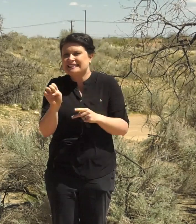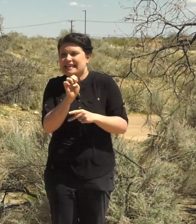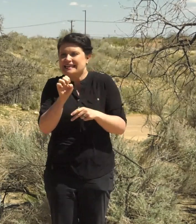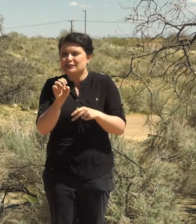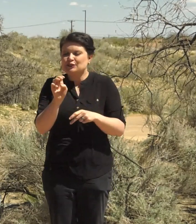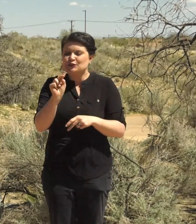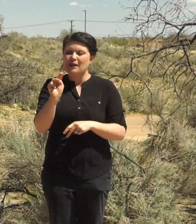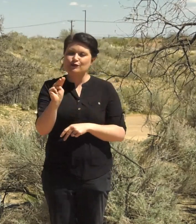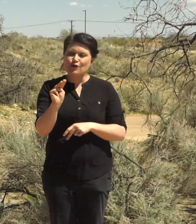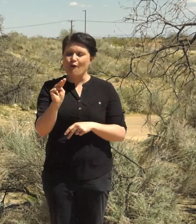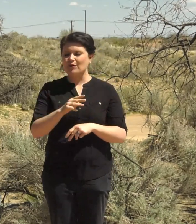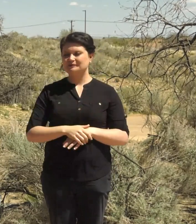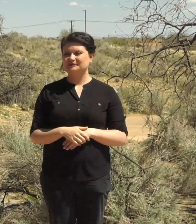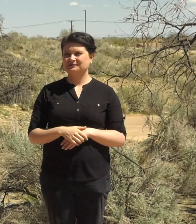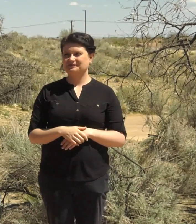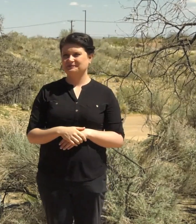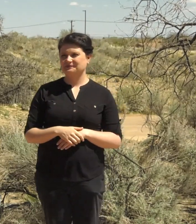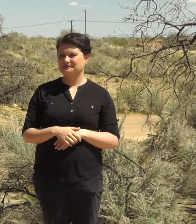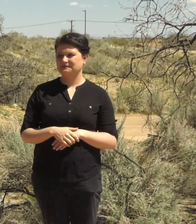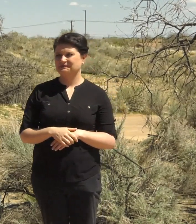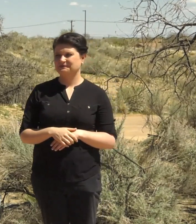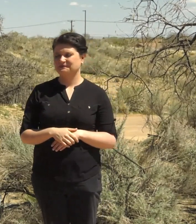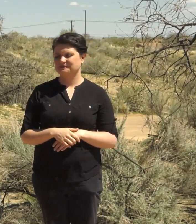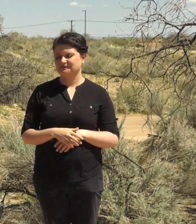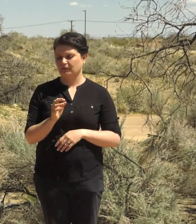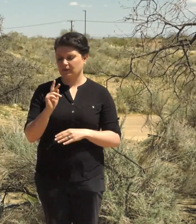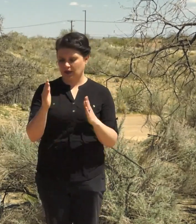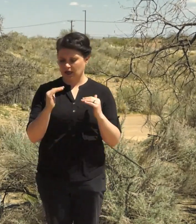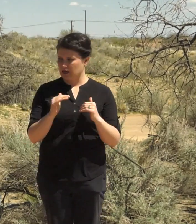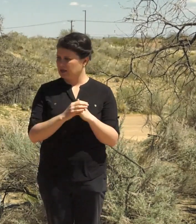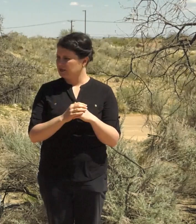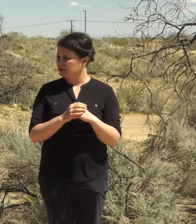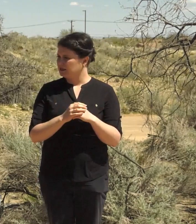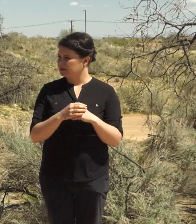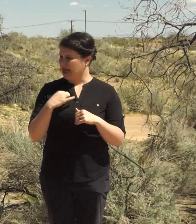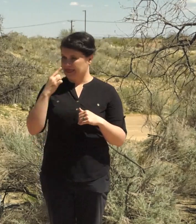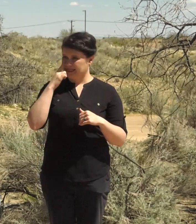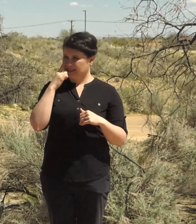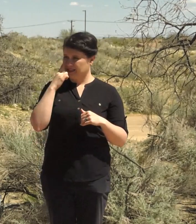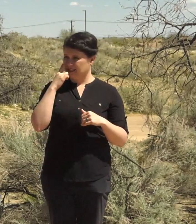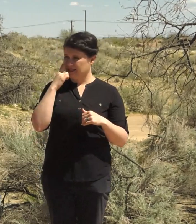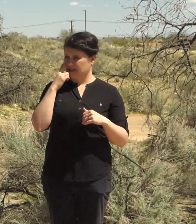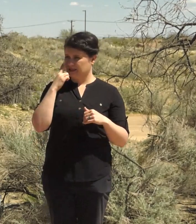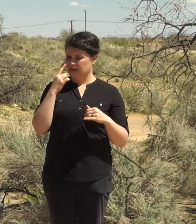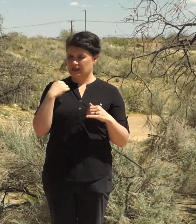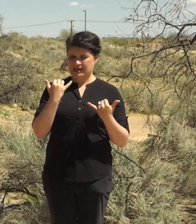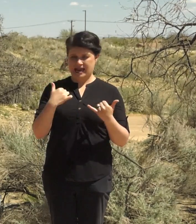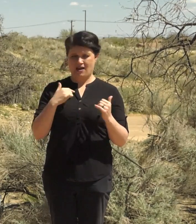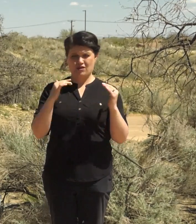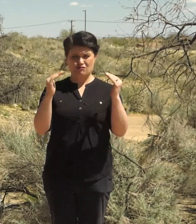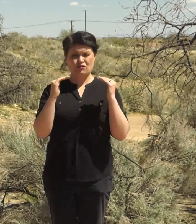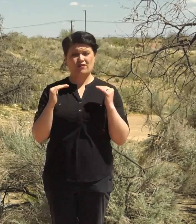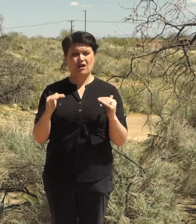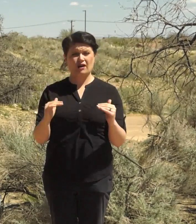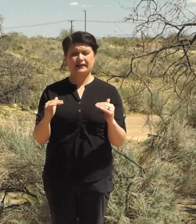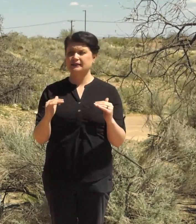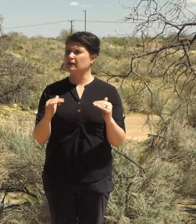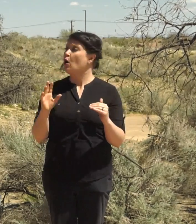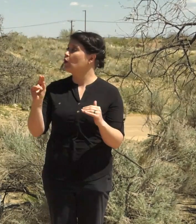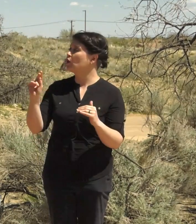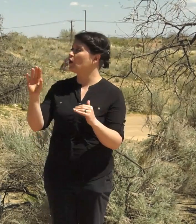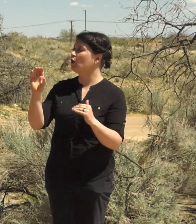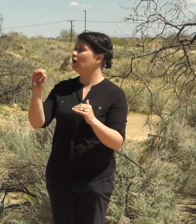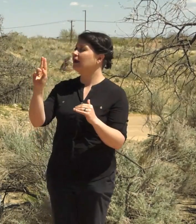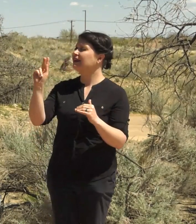Mexico. Okay, let's see here. So I think for us, we're gonna move on to,